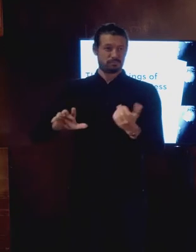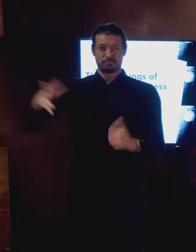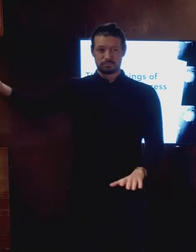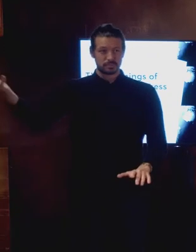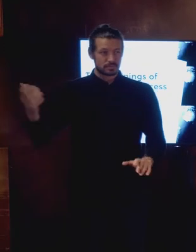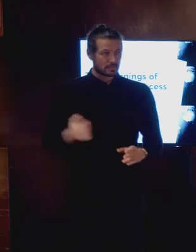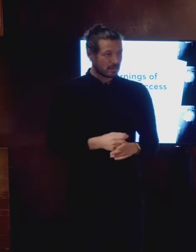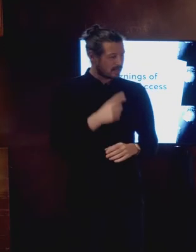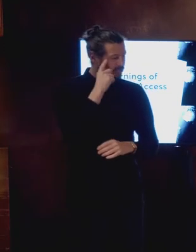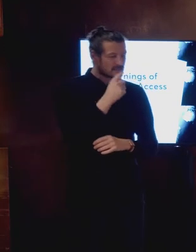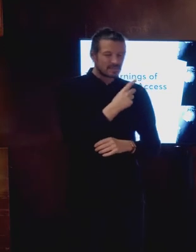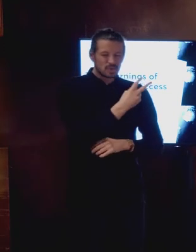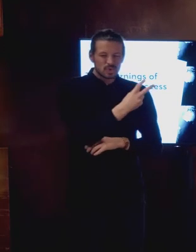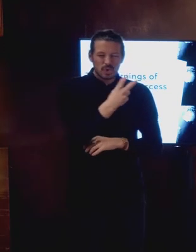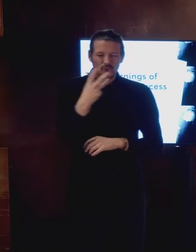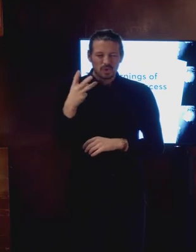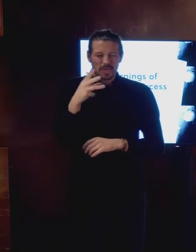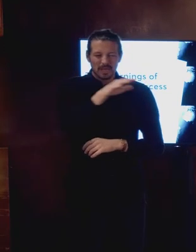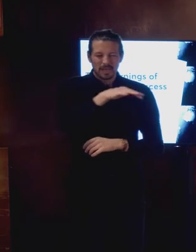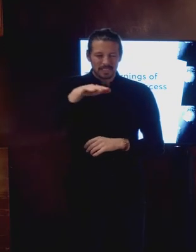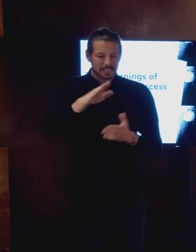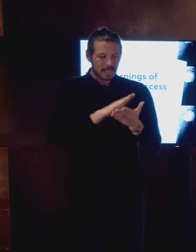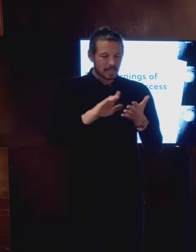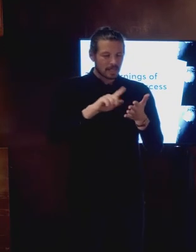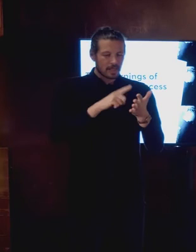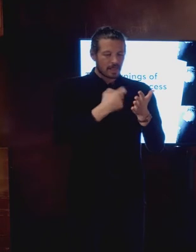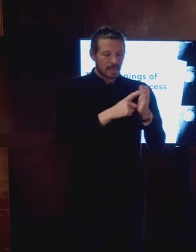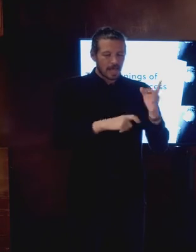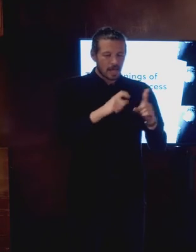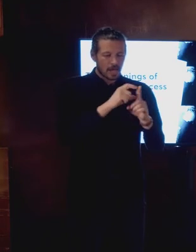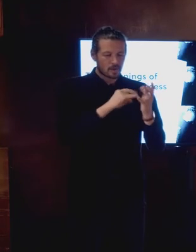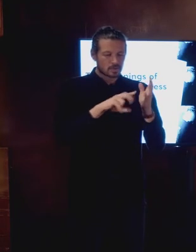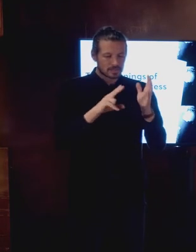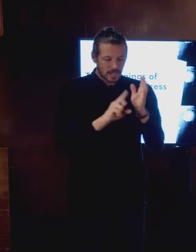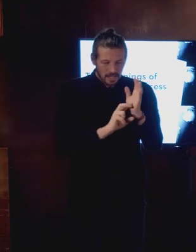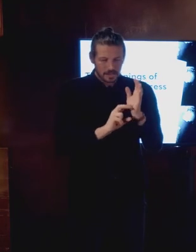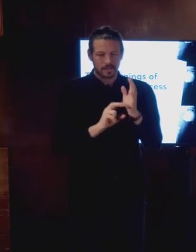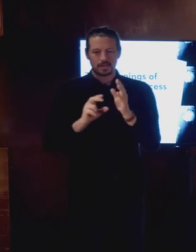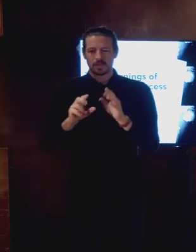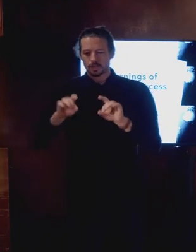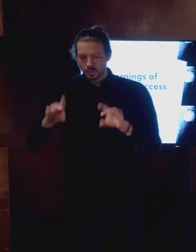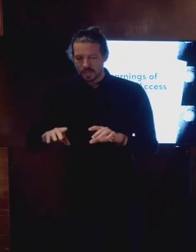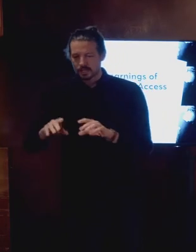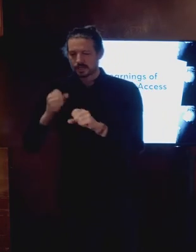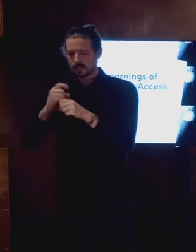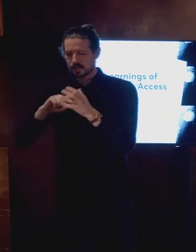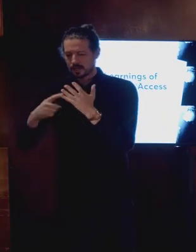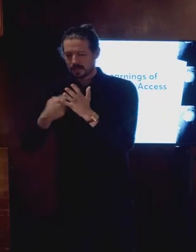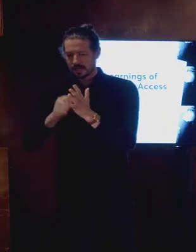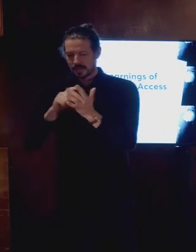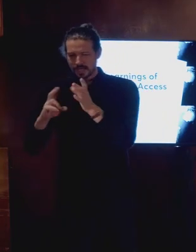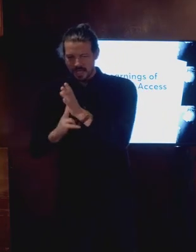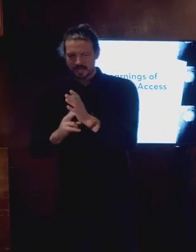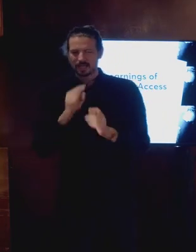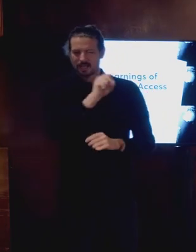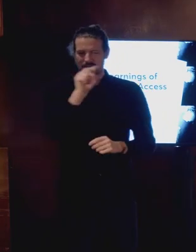two, maybe three places that, you know, the Herald Sun, the Australian, the Guardian, heaps of reviews. There's, like, a whole page of reviews that I put in